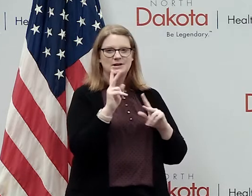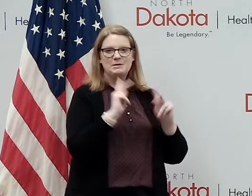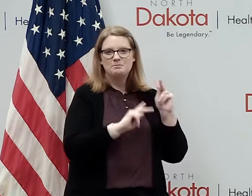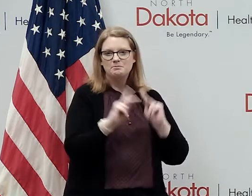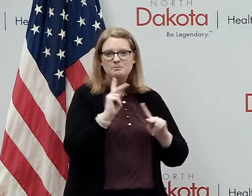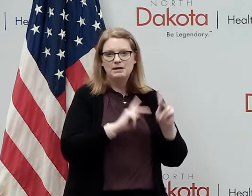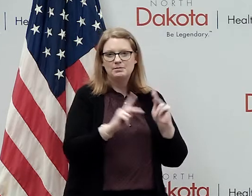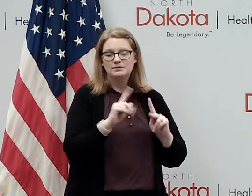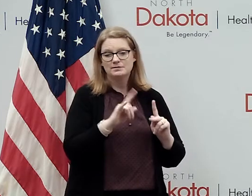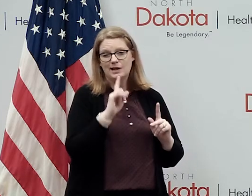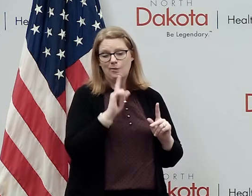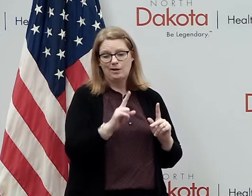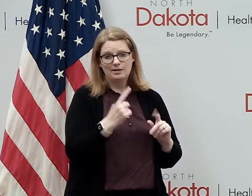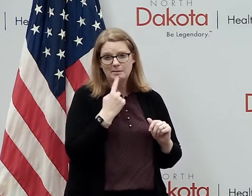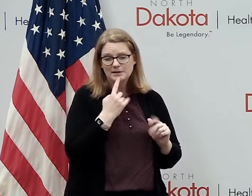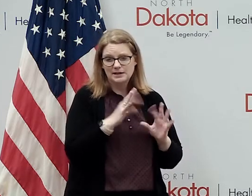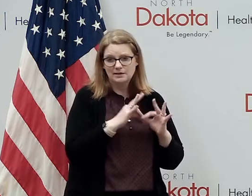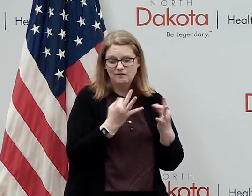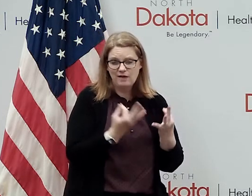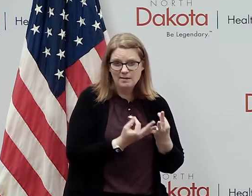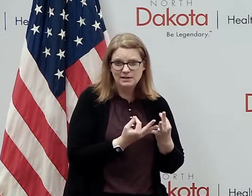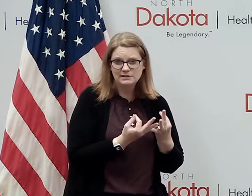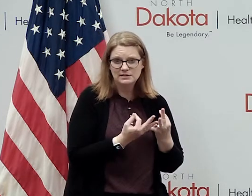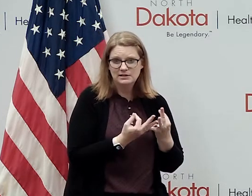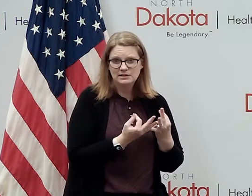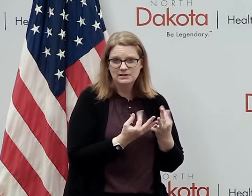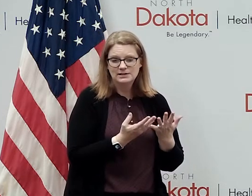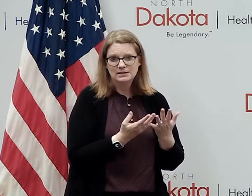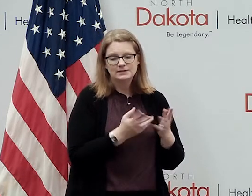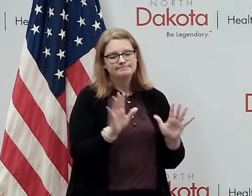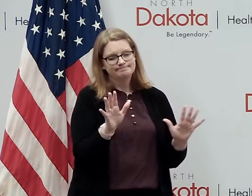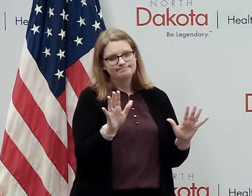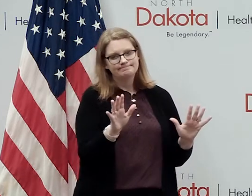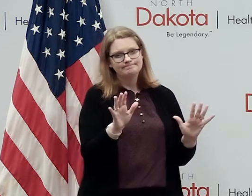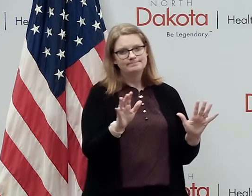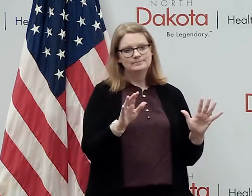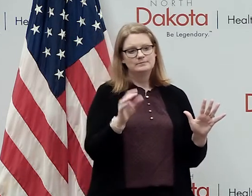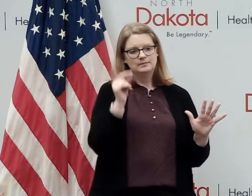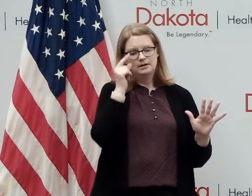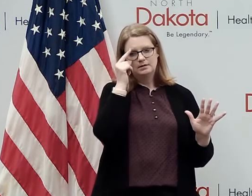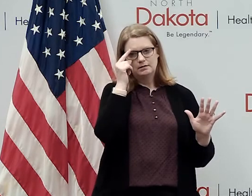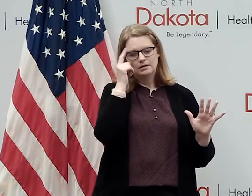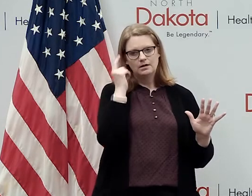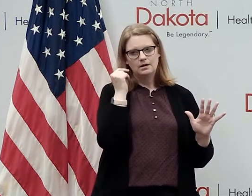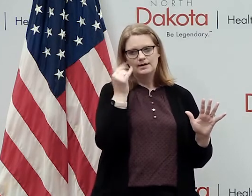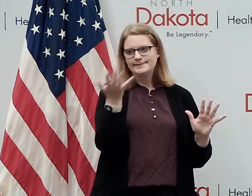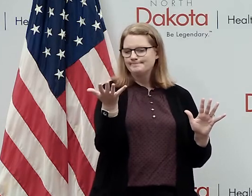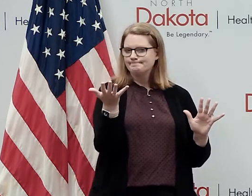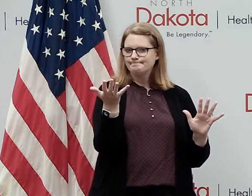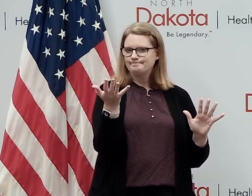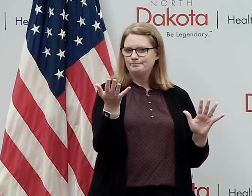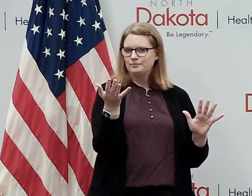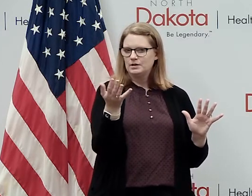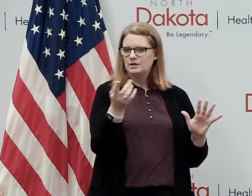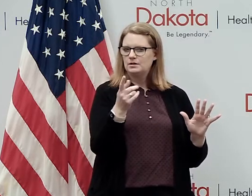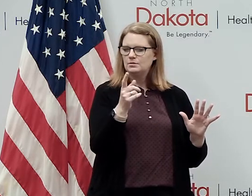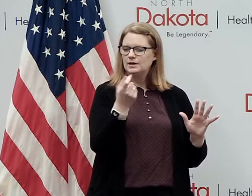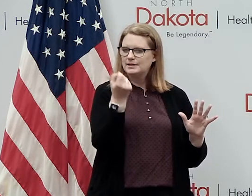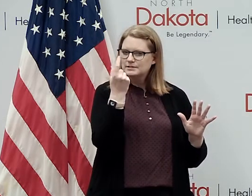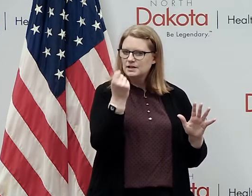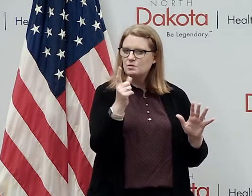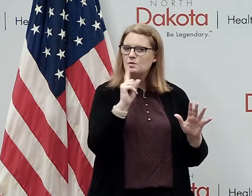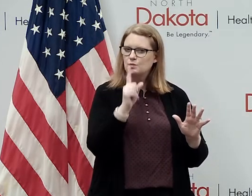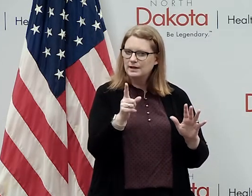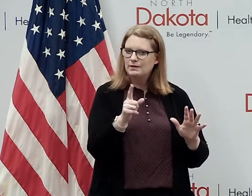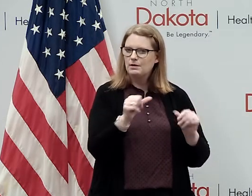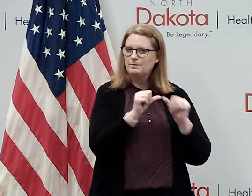just be really missing their families. We're trying to be really consistent about this. Again,